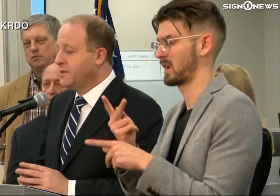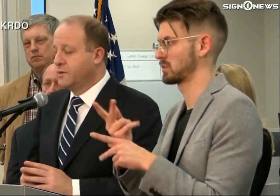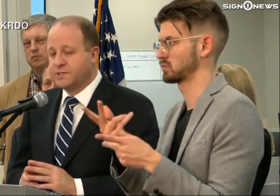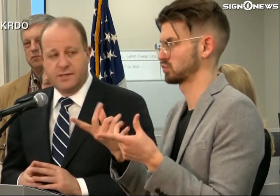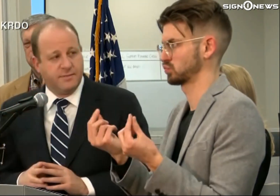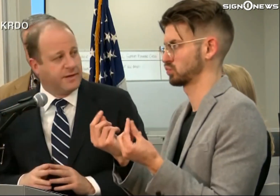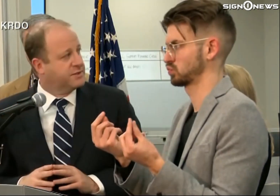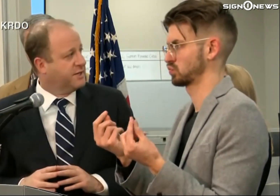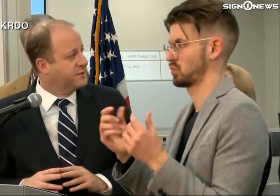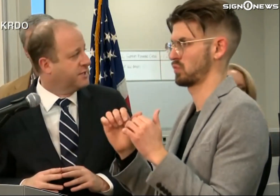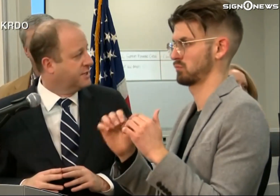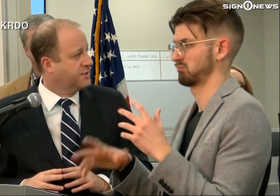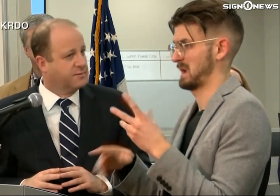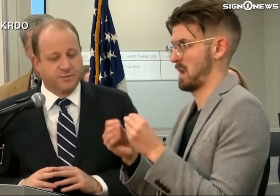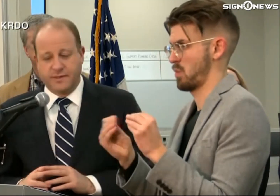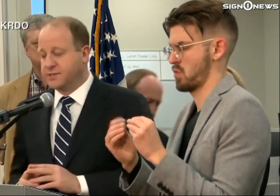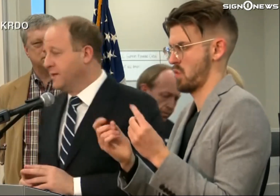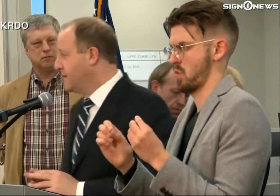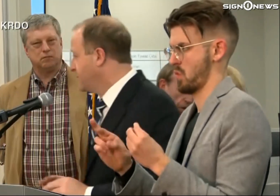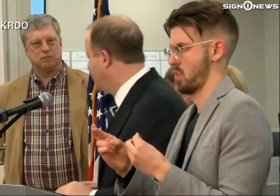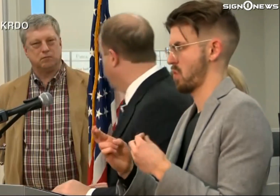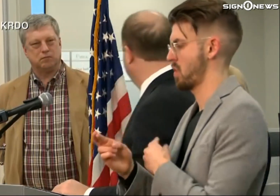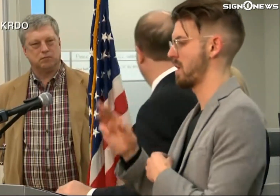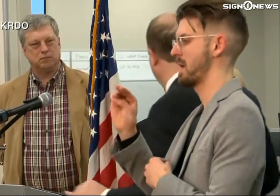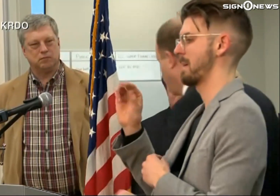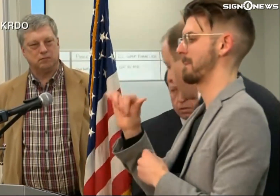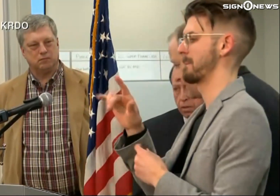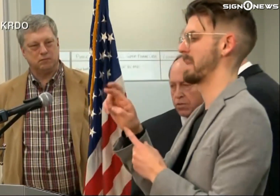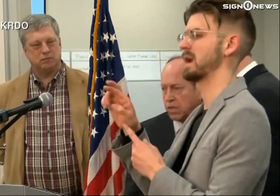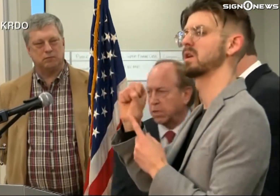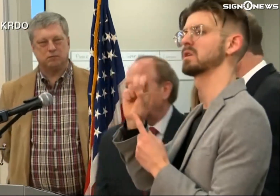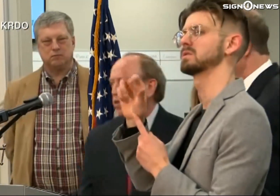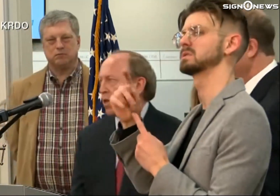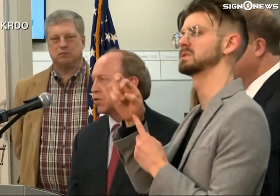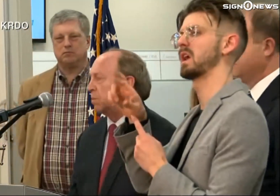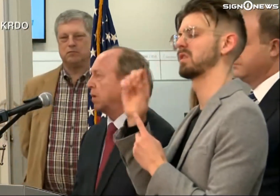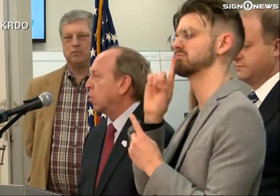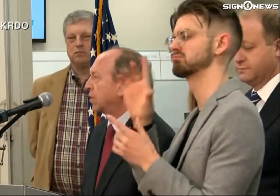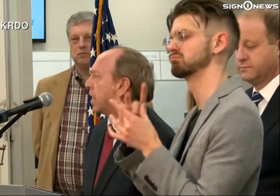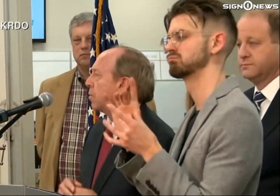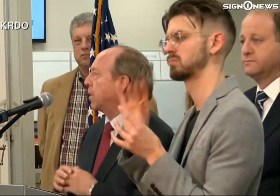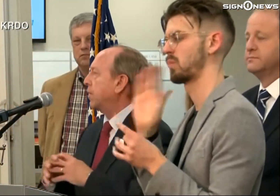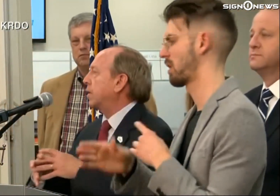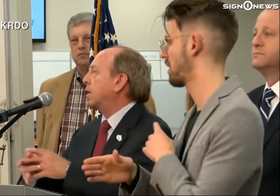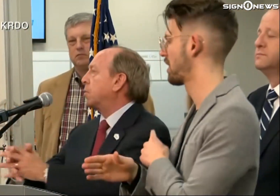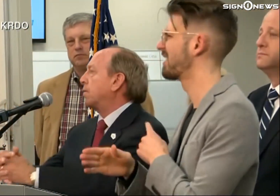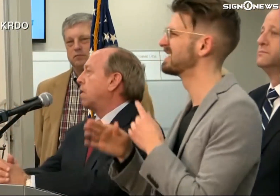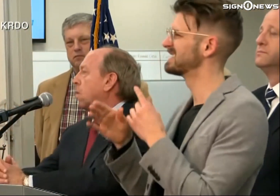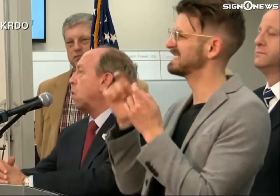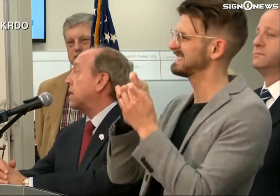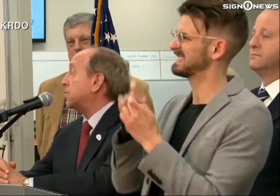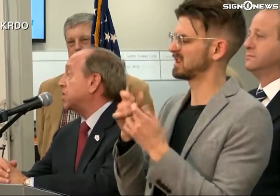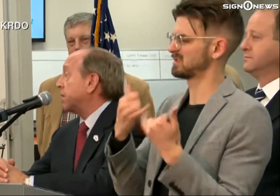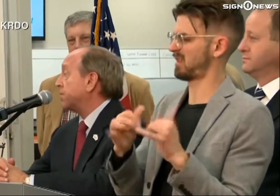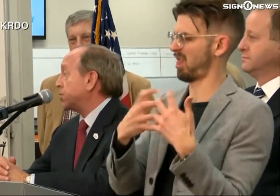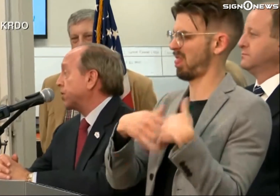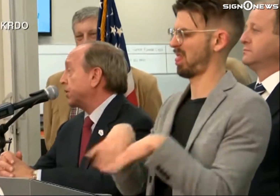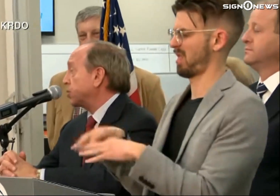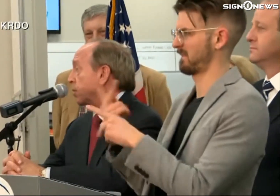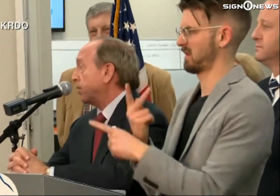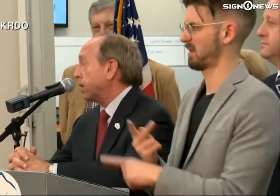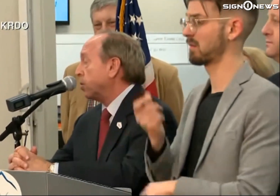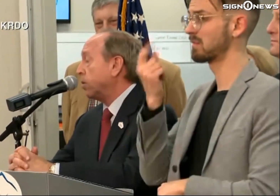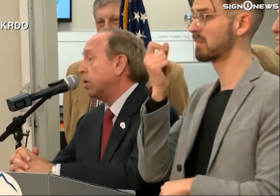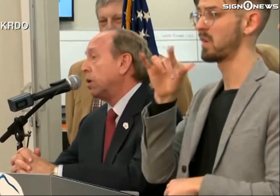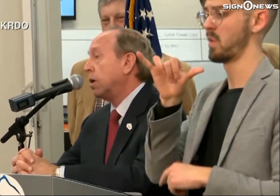So I think there was Mayor Southers has a response to that at the year. Yeah, the details are being worked out, but I think a couple of our YMCA